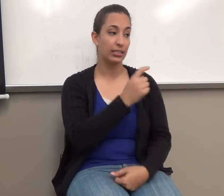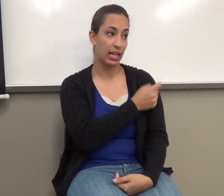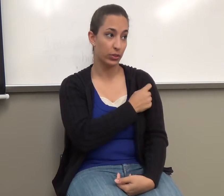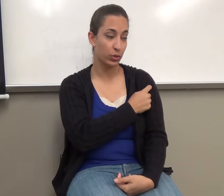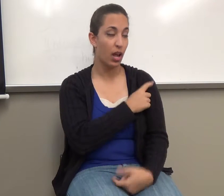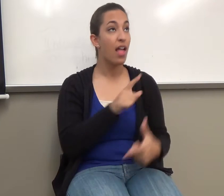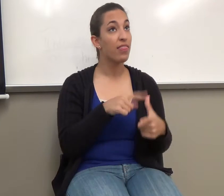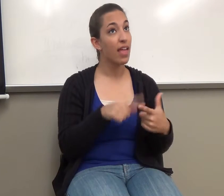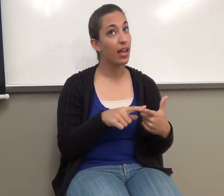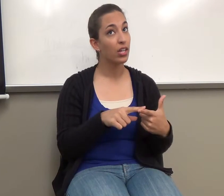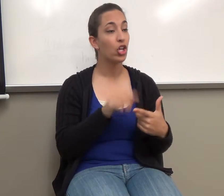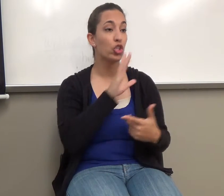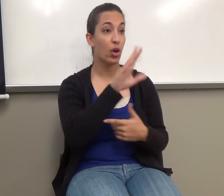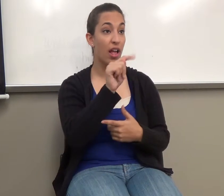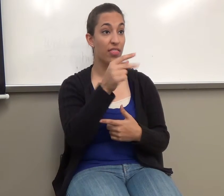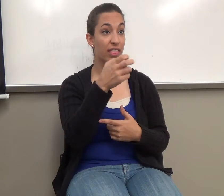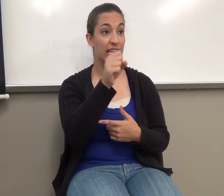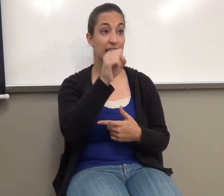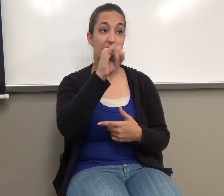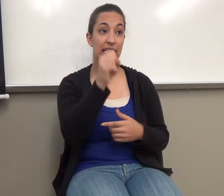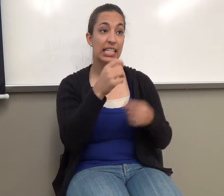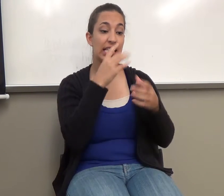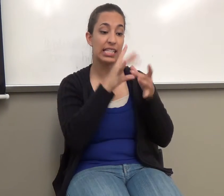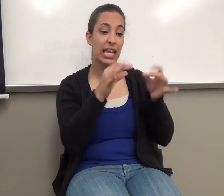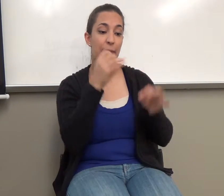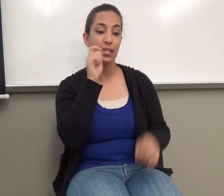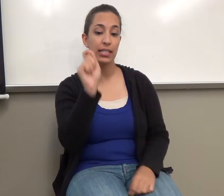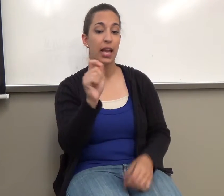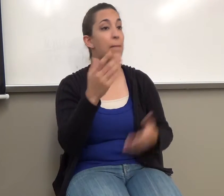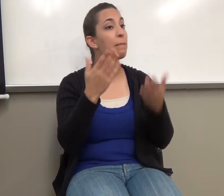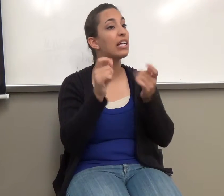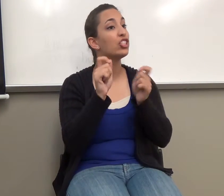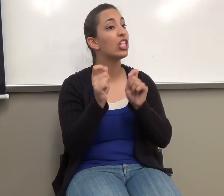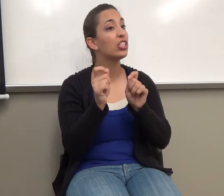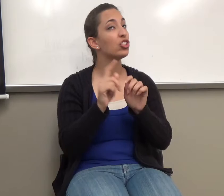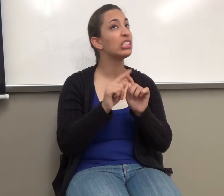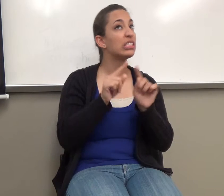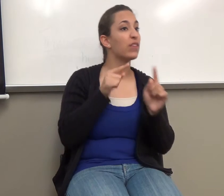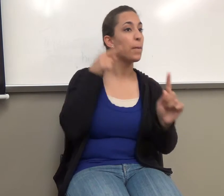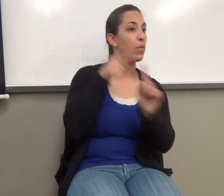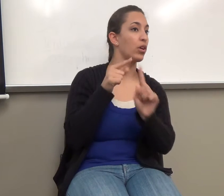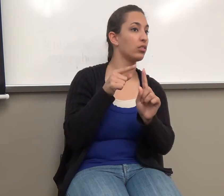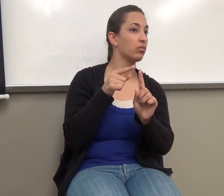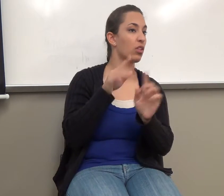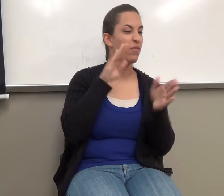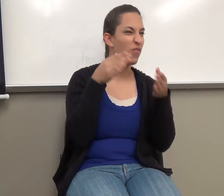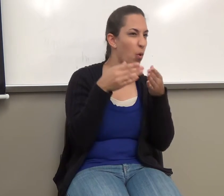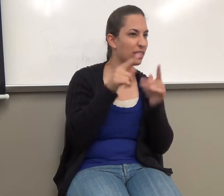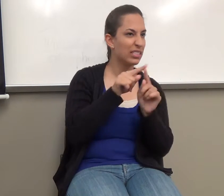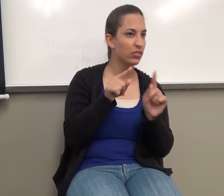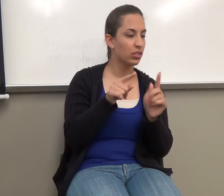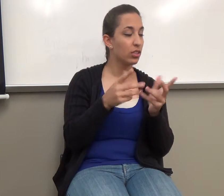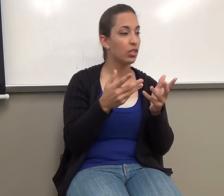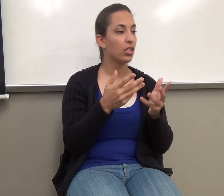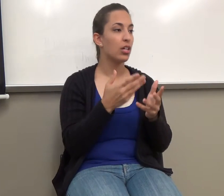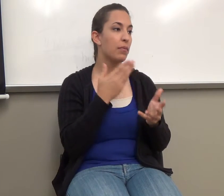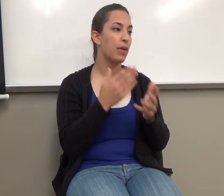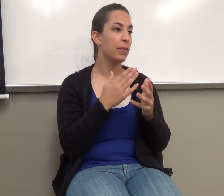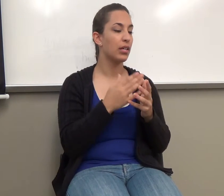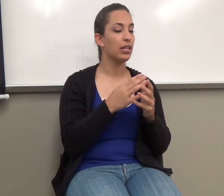then your thesis statement might change. So if you're talking about your own experience about deciding on the artwork and going in and having it done